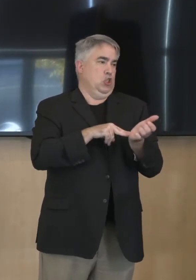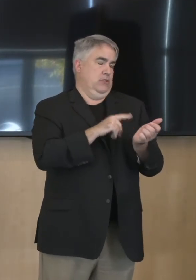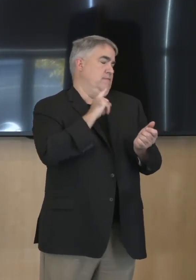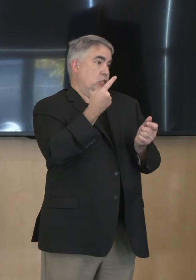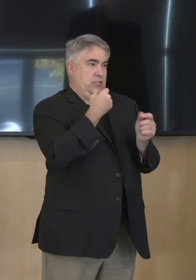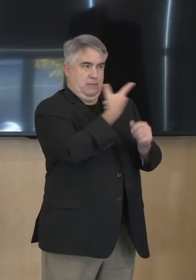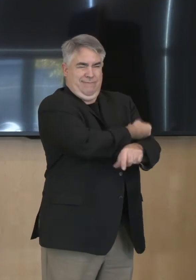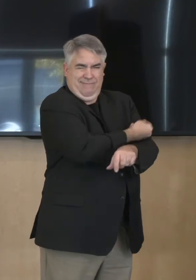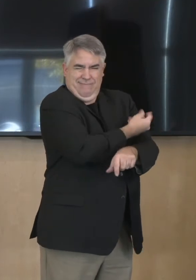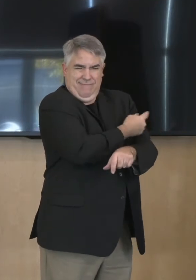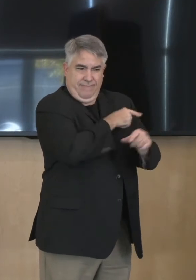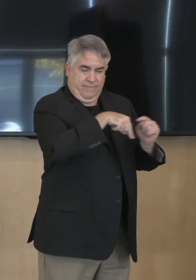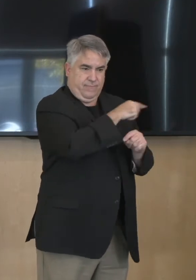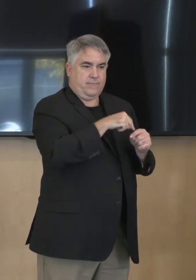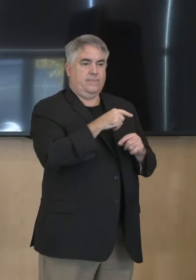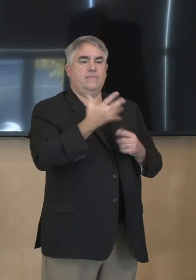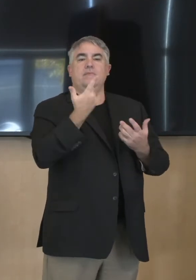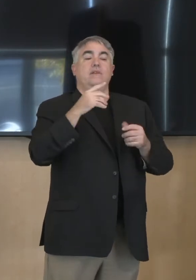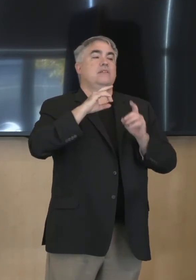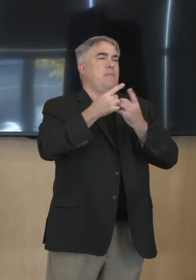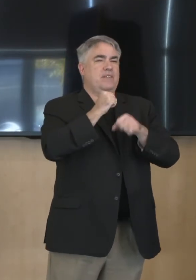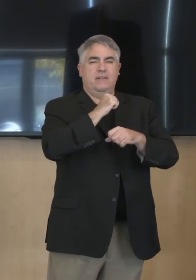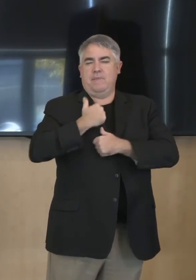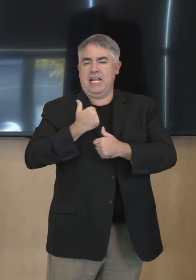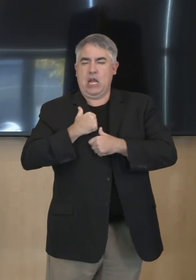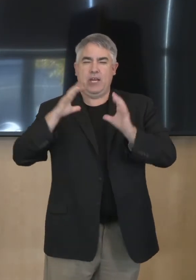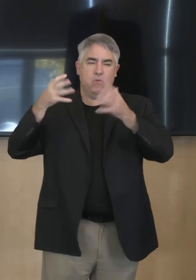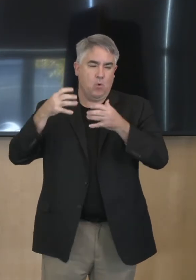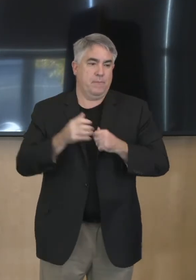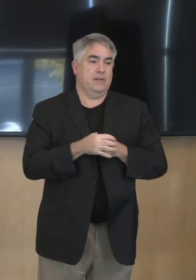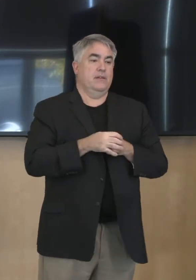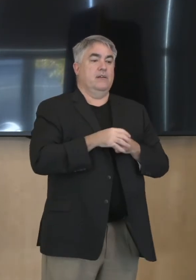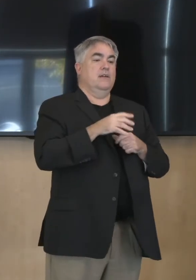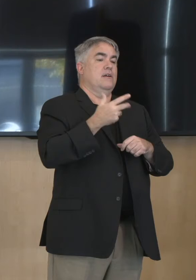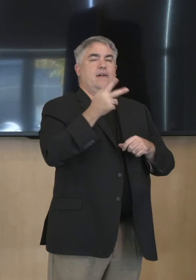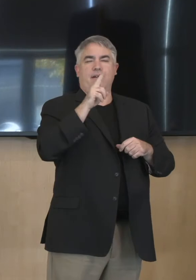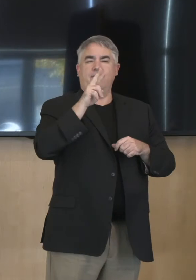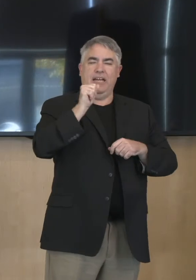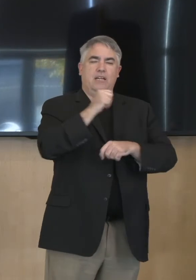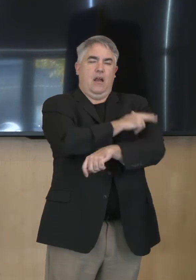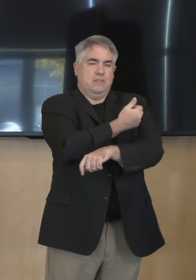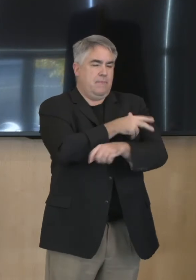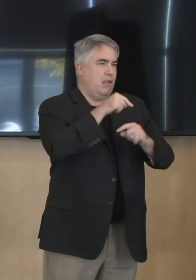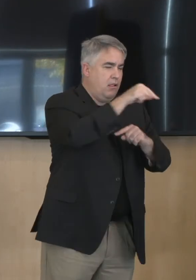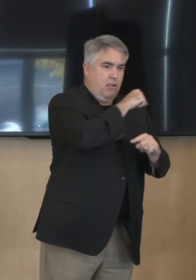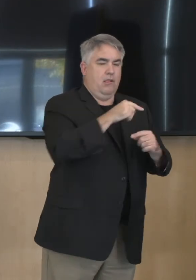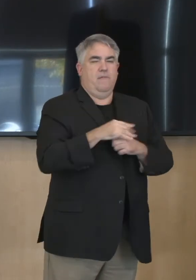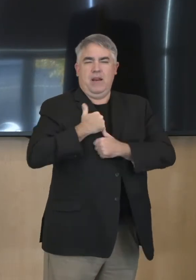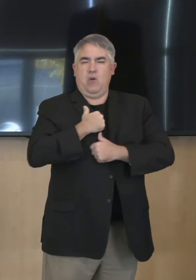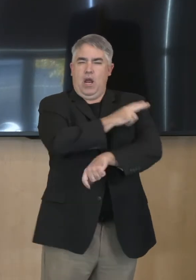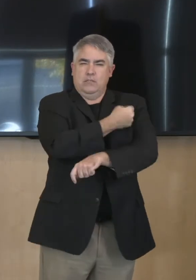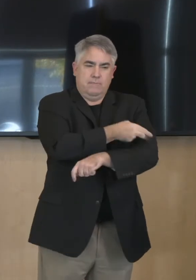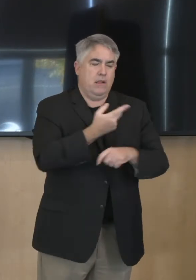of Defense, the VA, CVS is getting them for distribution, and the county is playing a support role in a safety net type work. And